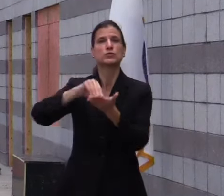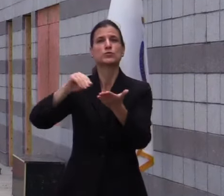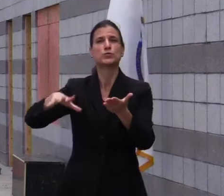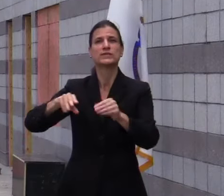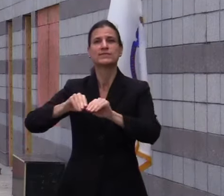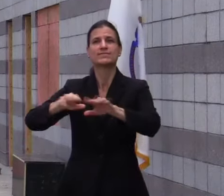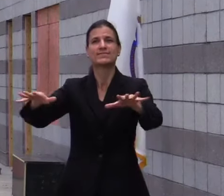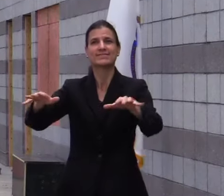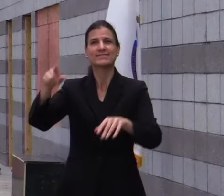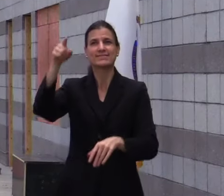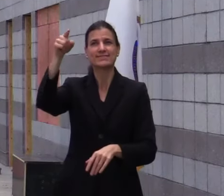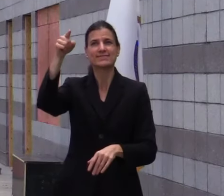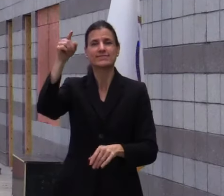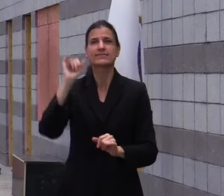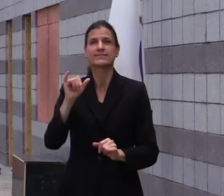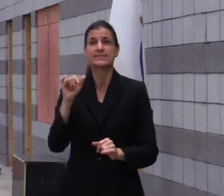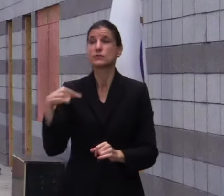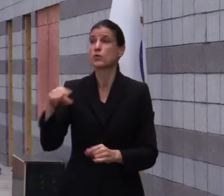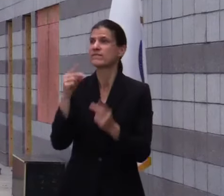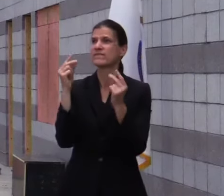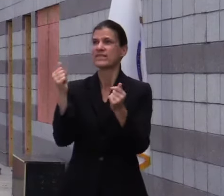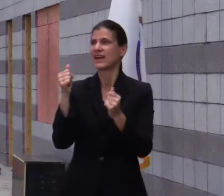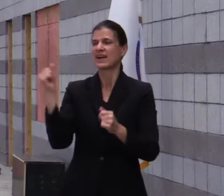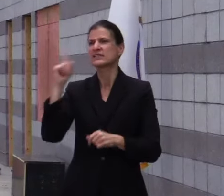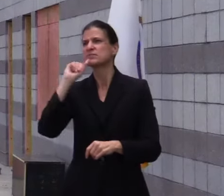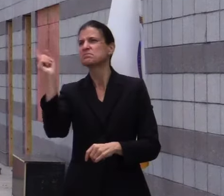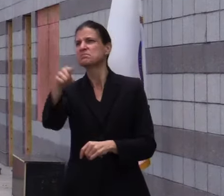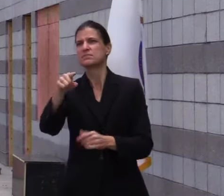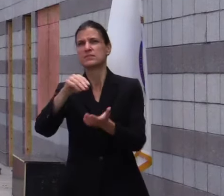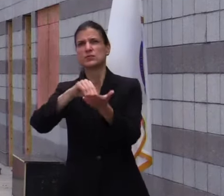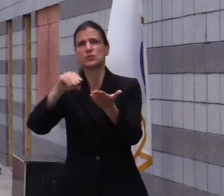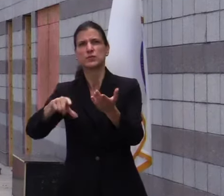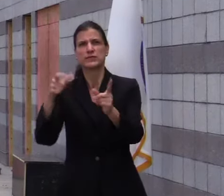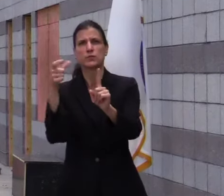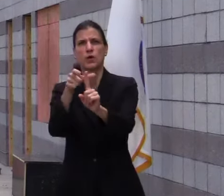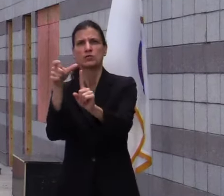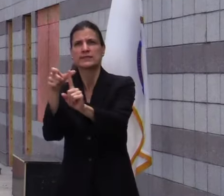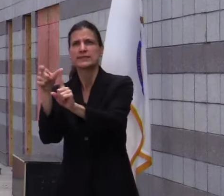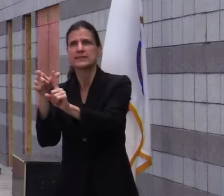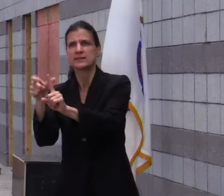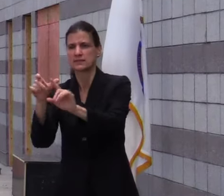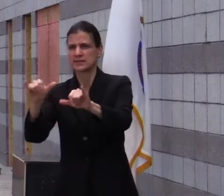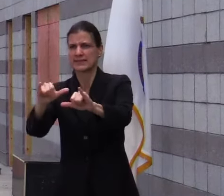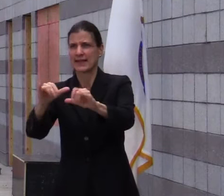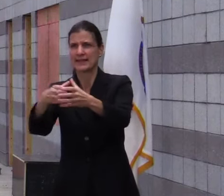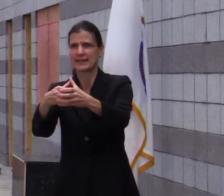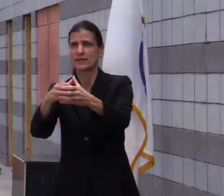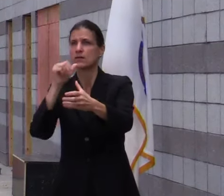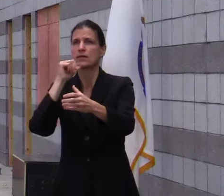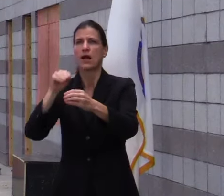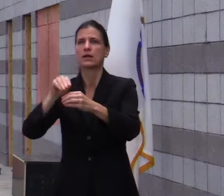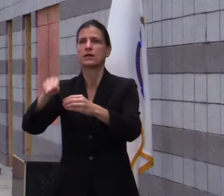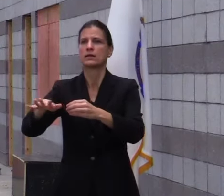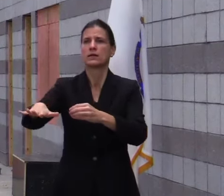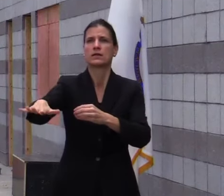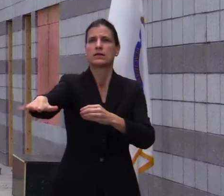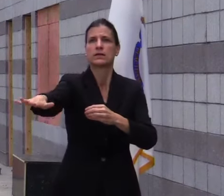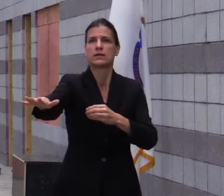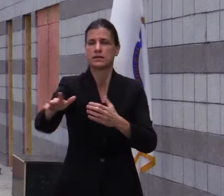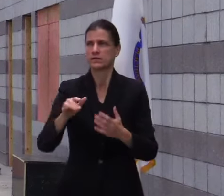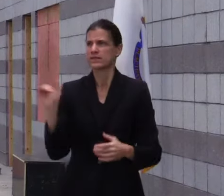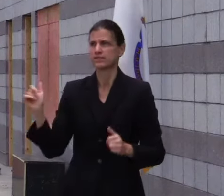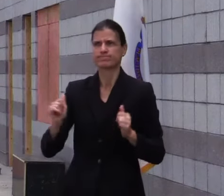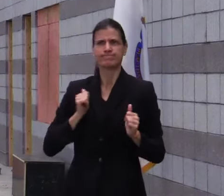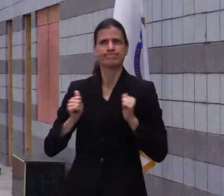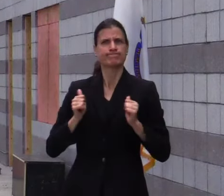people to figure that one out and contain it. And that's exactly the sort of thing we're going to continue to do as aggressively as we can going forward. But we